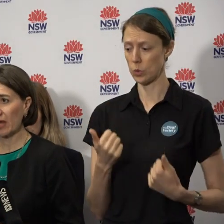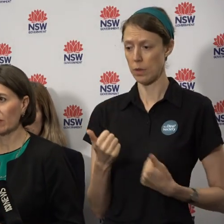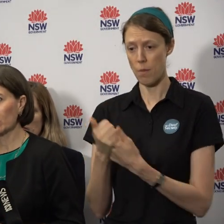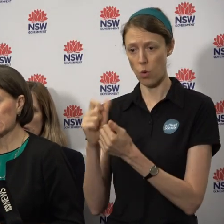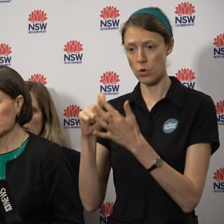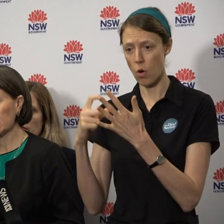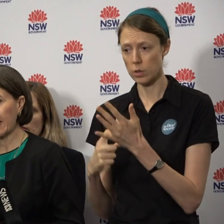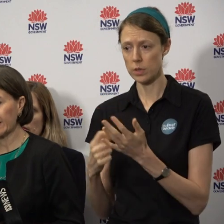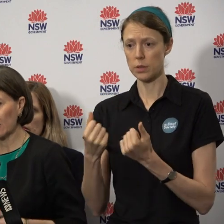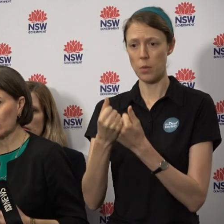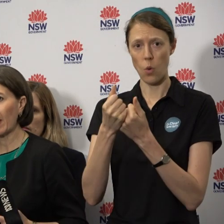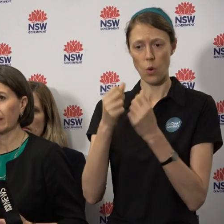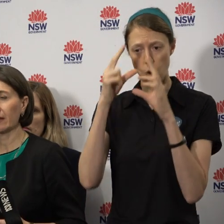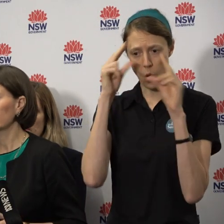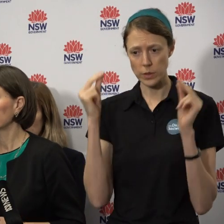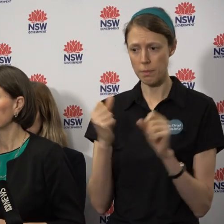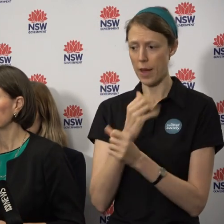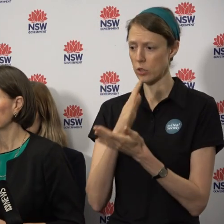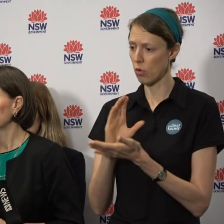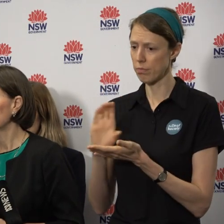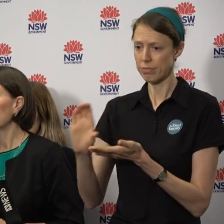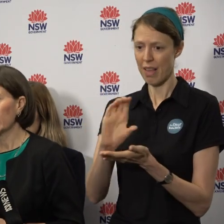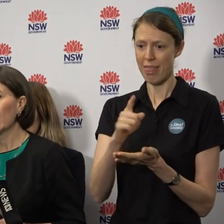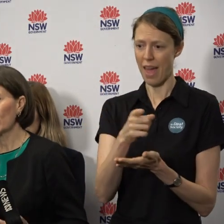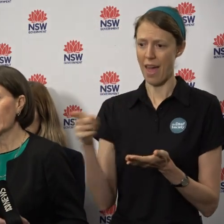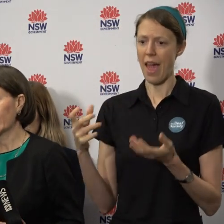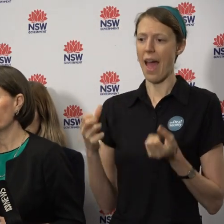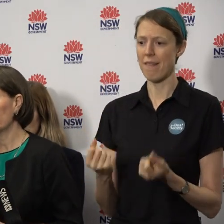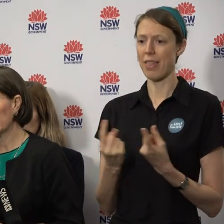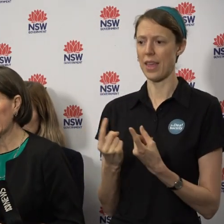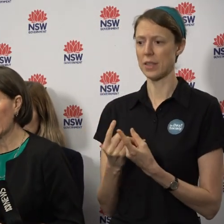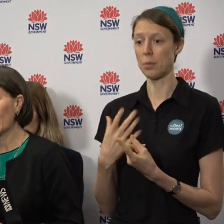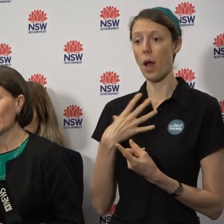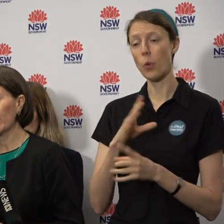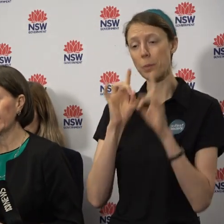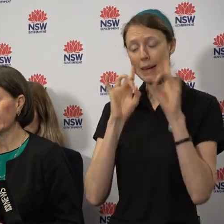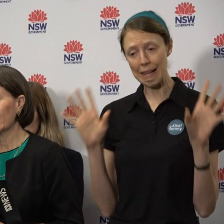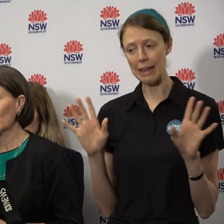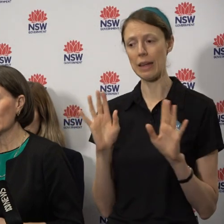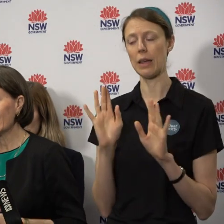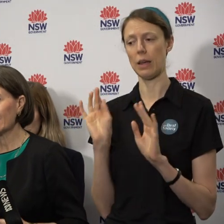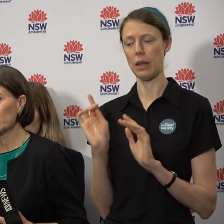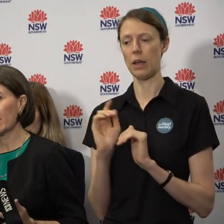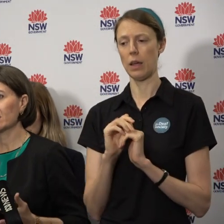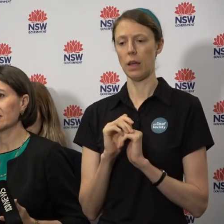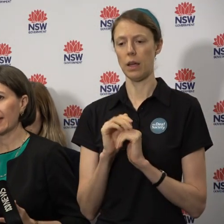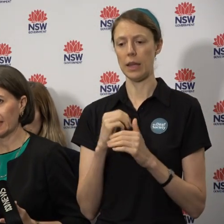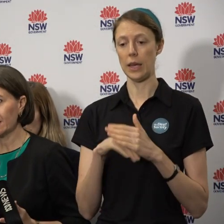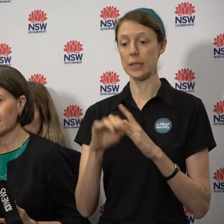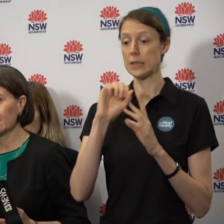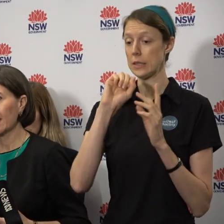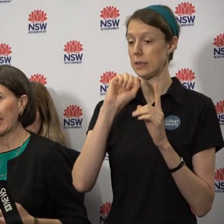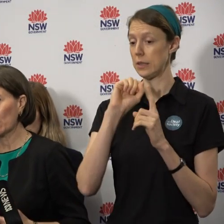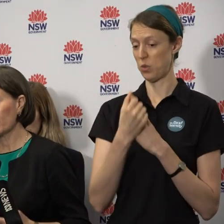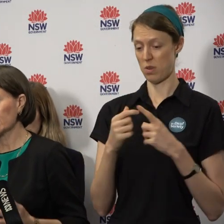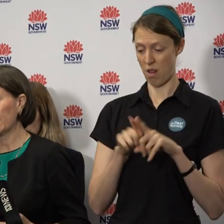ensure they have all the resources they need. But that's not what they're saying. That's not what they're saying. I want to make that very clear, that we, in situations like